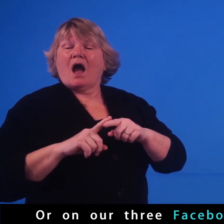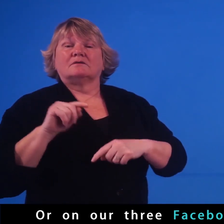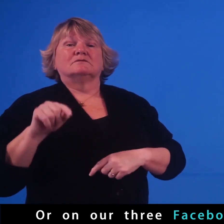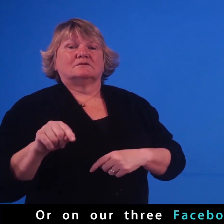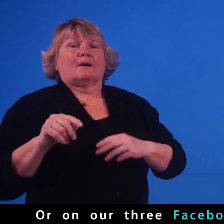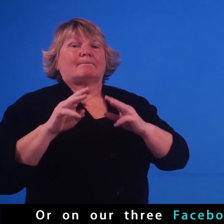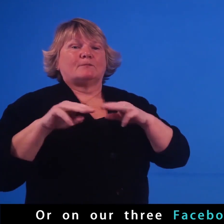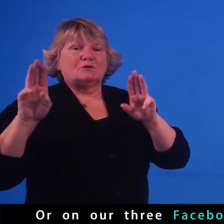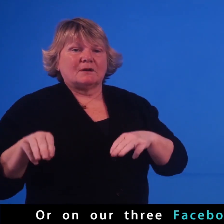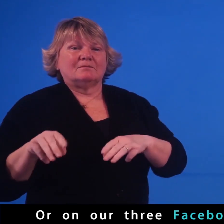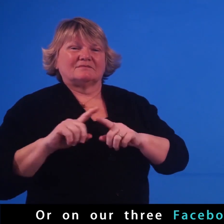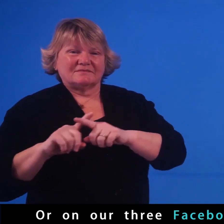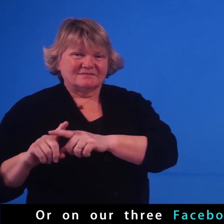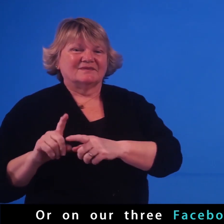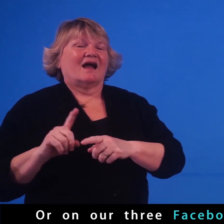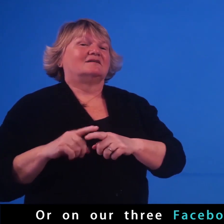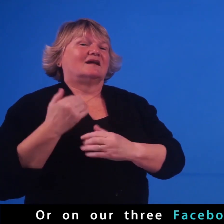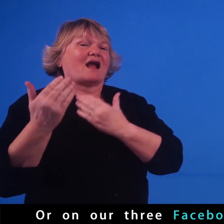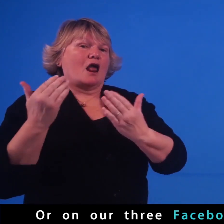and Museums and Galleries Edinburgh.